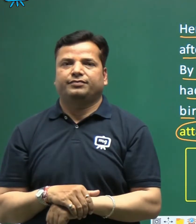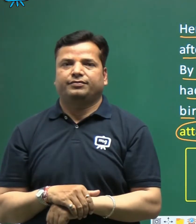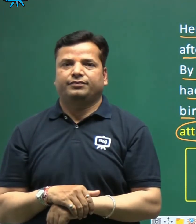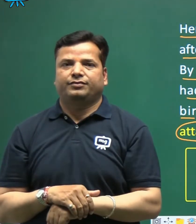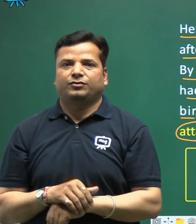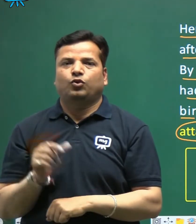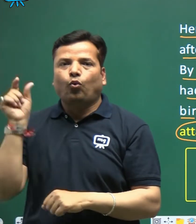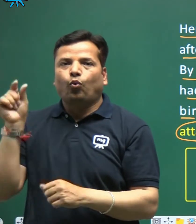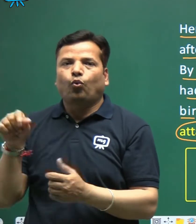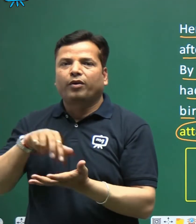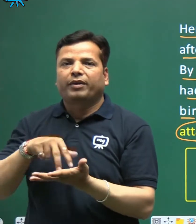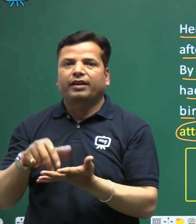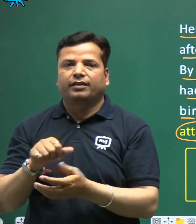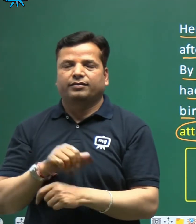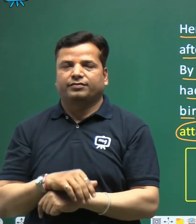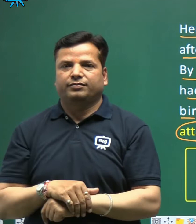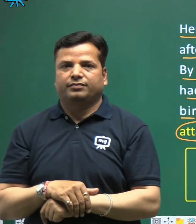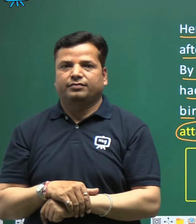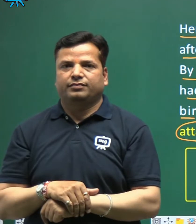Word meanings: